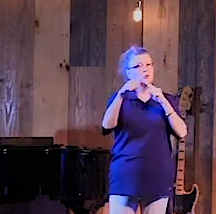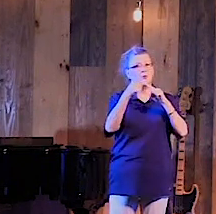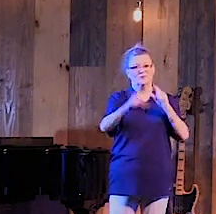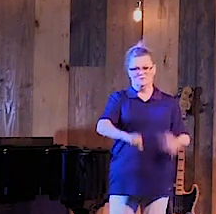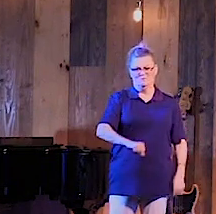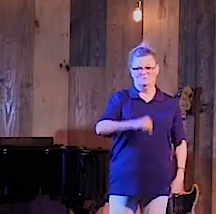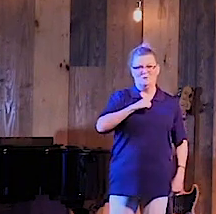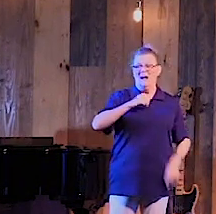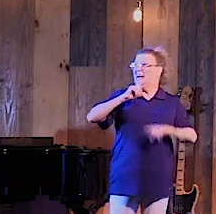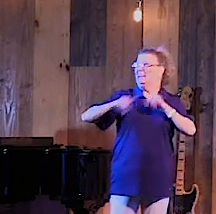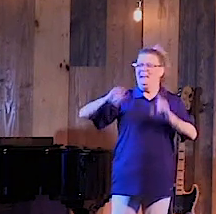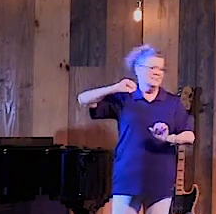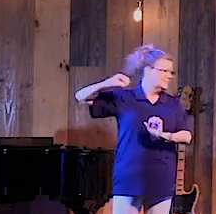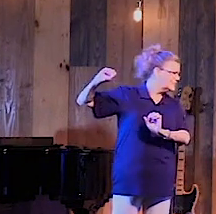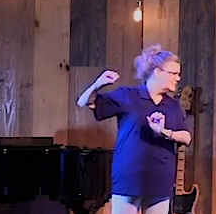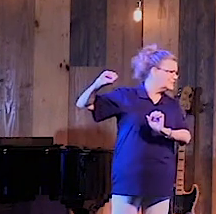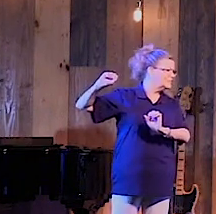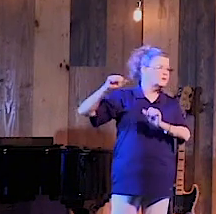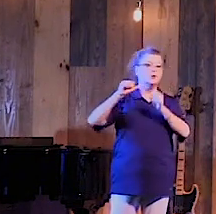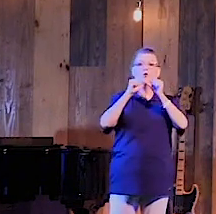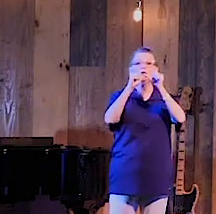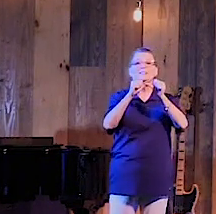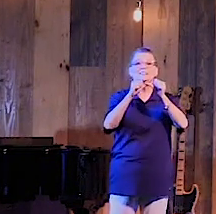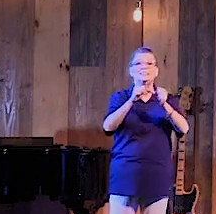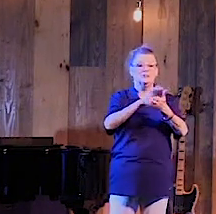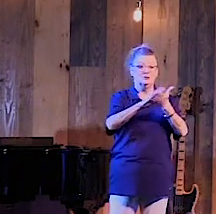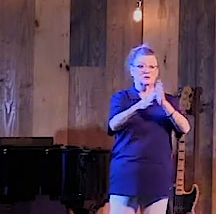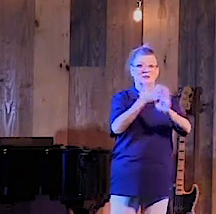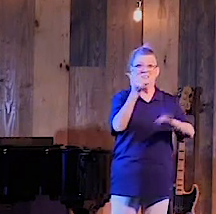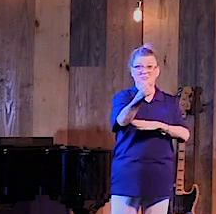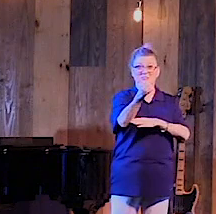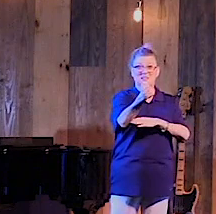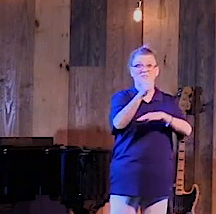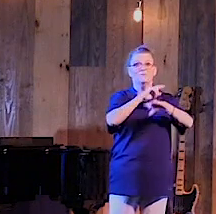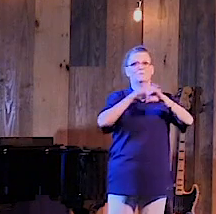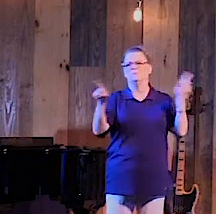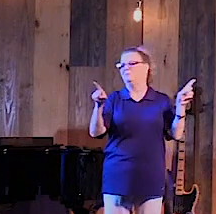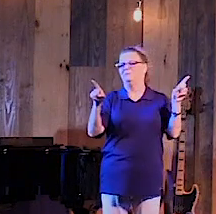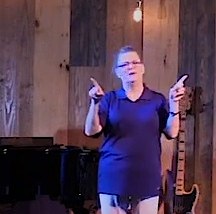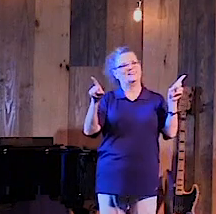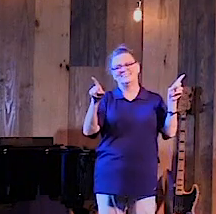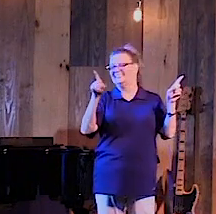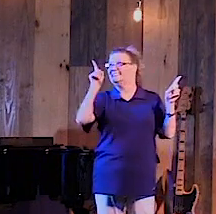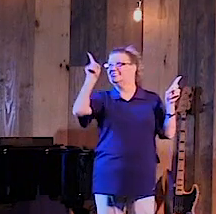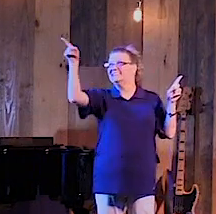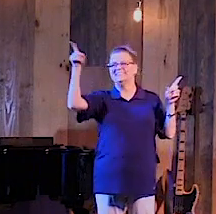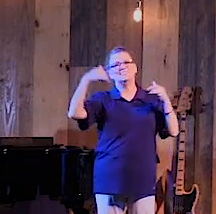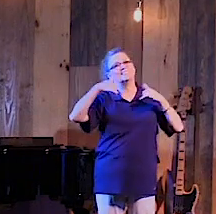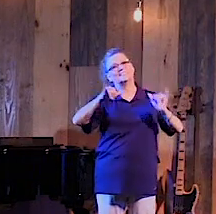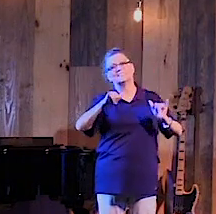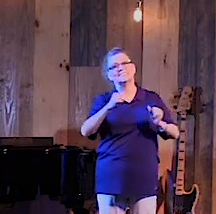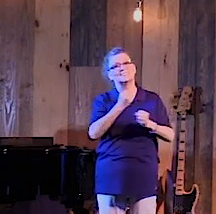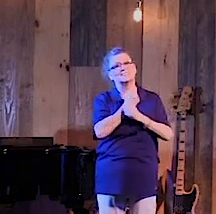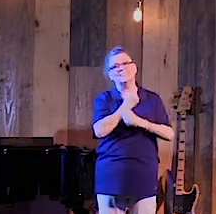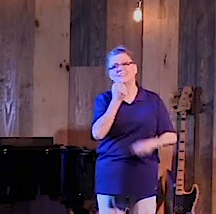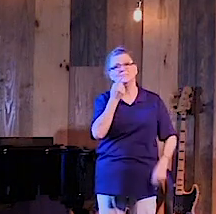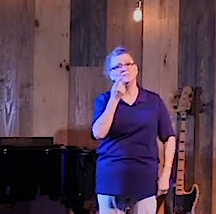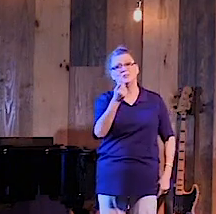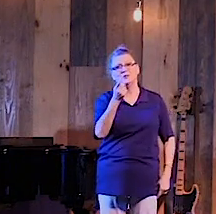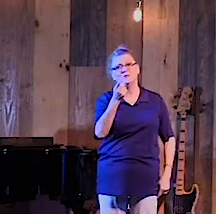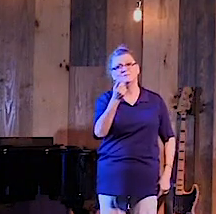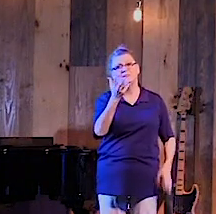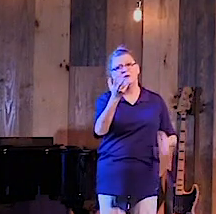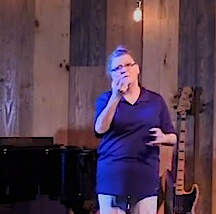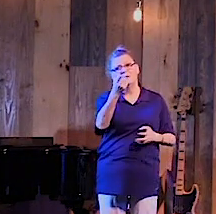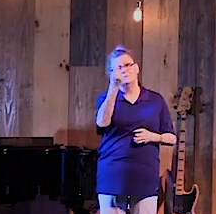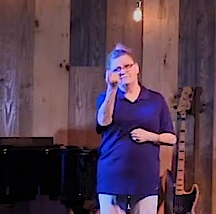provision. You can continue to try to clean yourself up and it won't work. But nevertheless, God still loves you. And what I want you to understand is